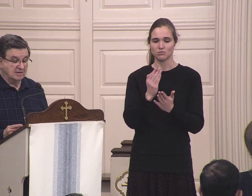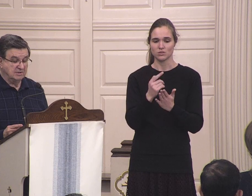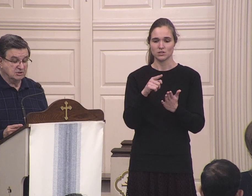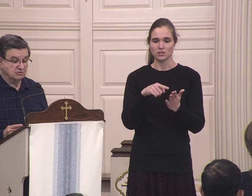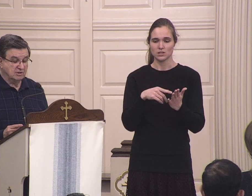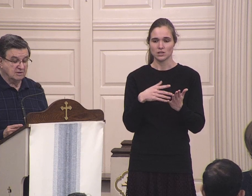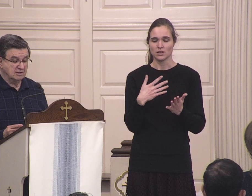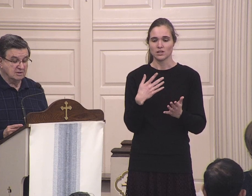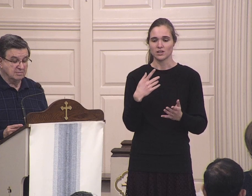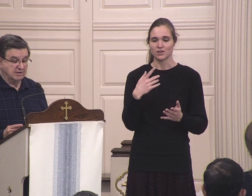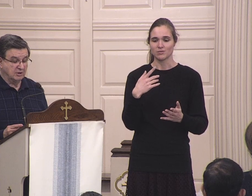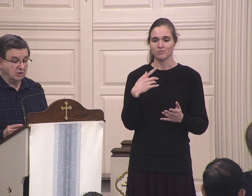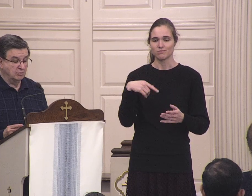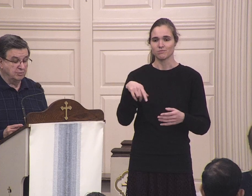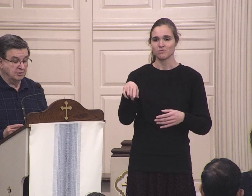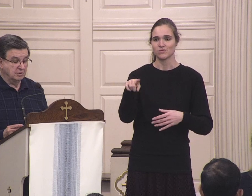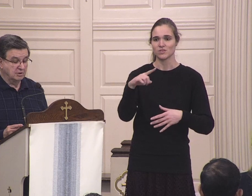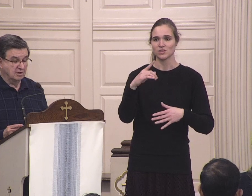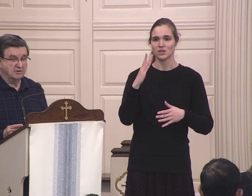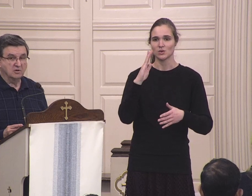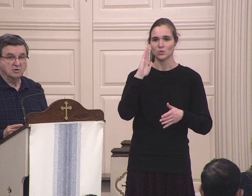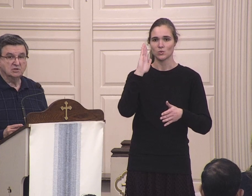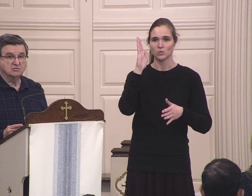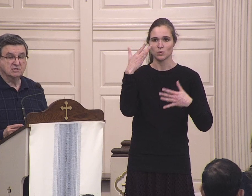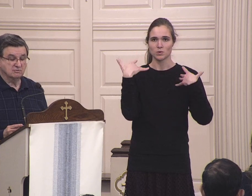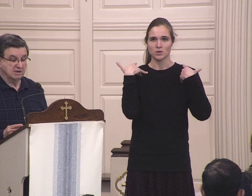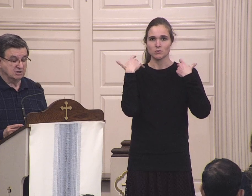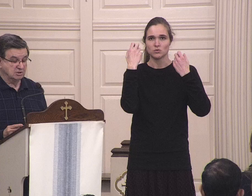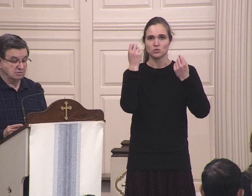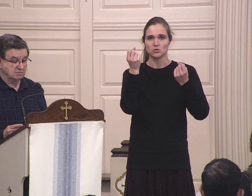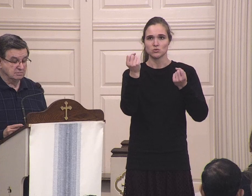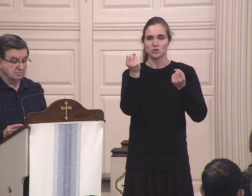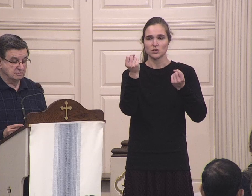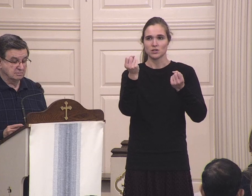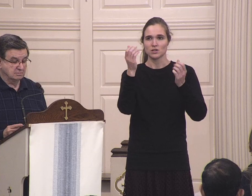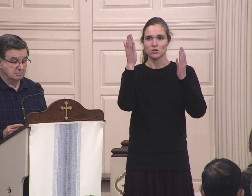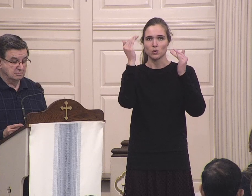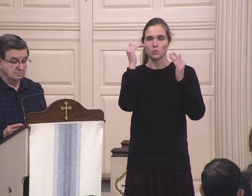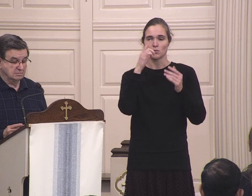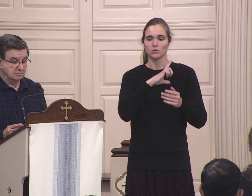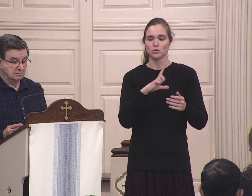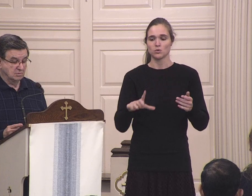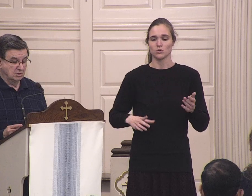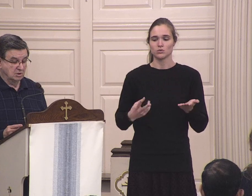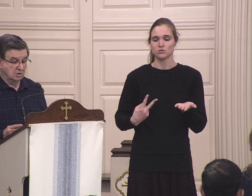that they be strengthened by the hope of the Lord's resurrection.